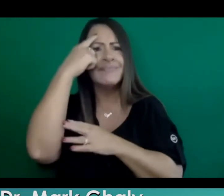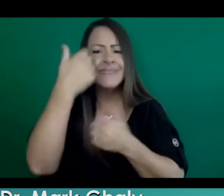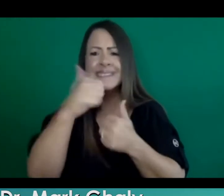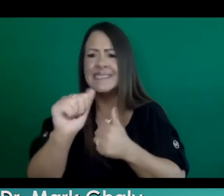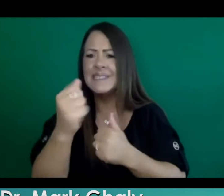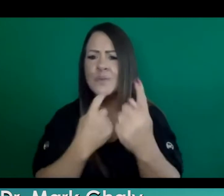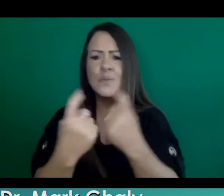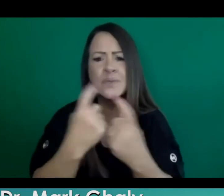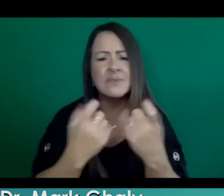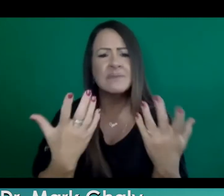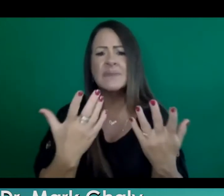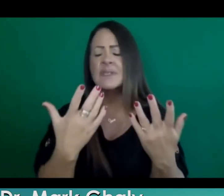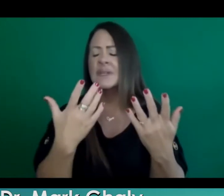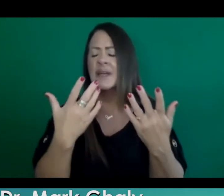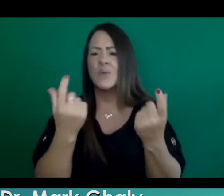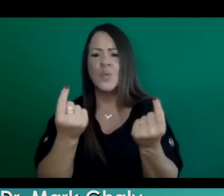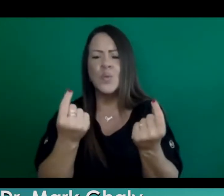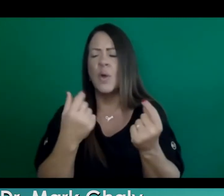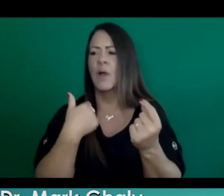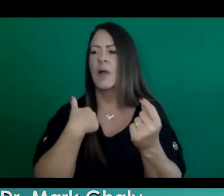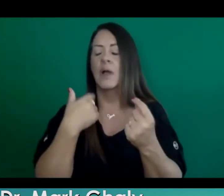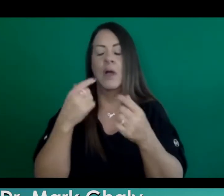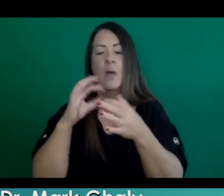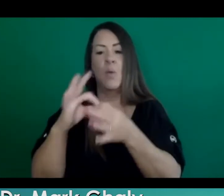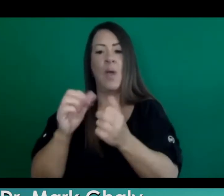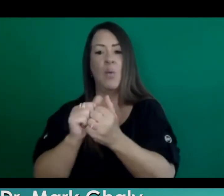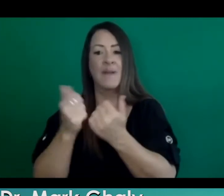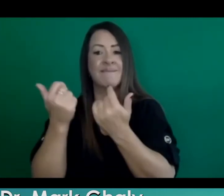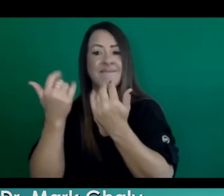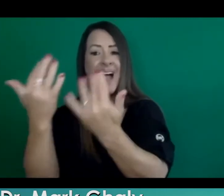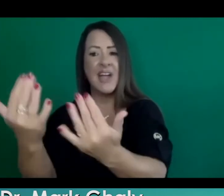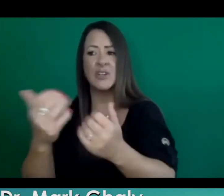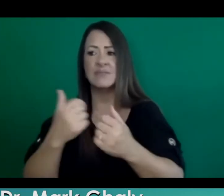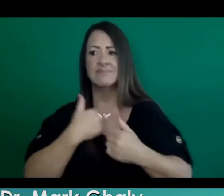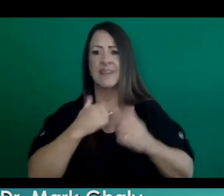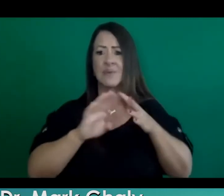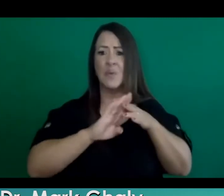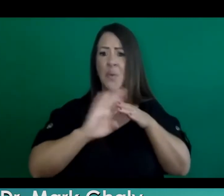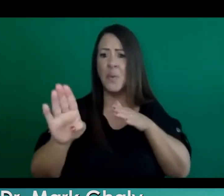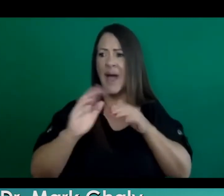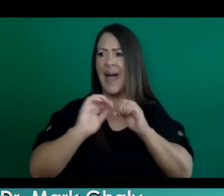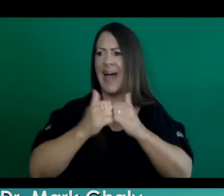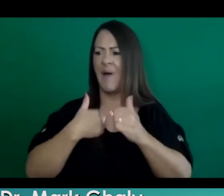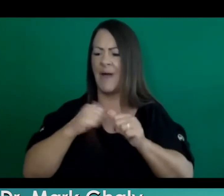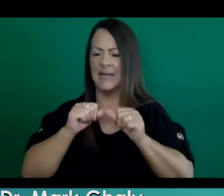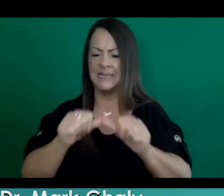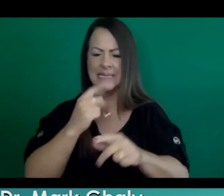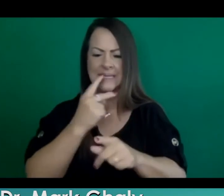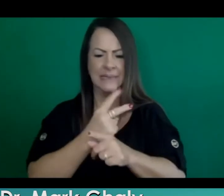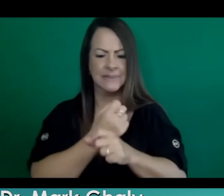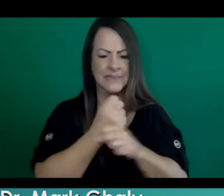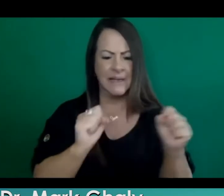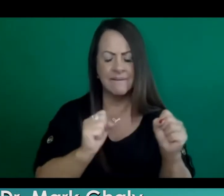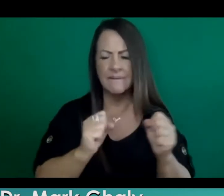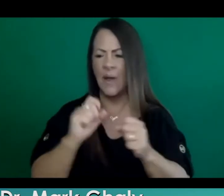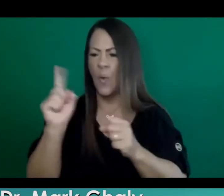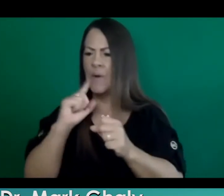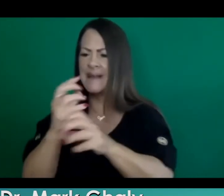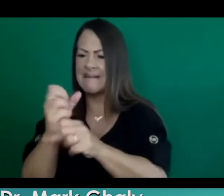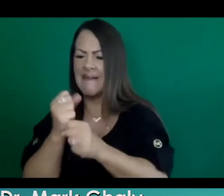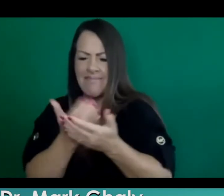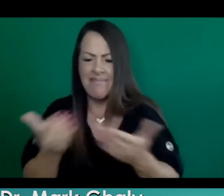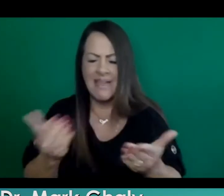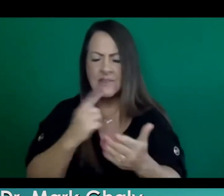these issues as it relates to wildfires, evacuations, how to stay safe, how to get resources. I want to remind you of